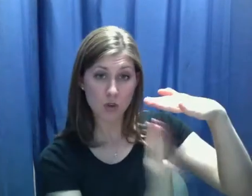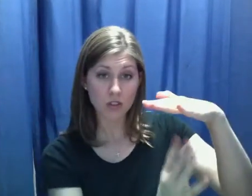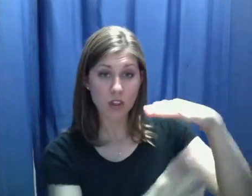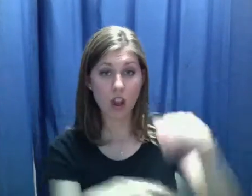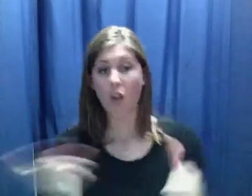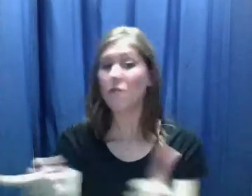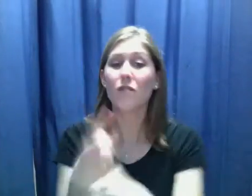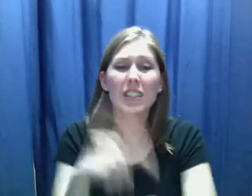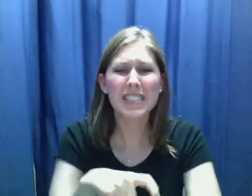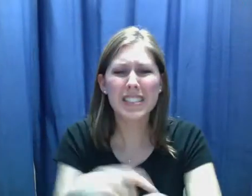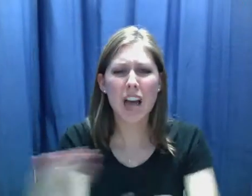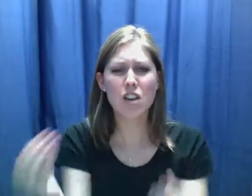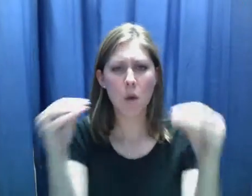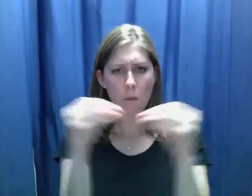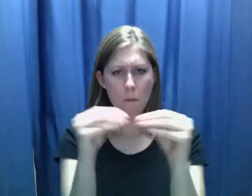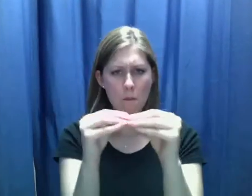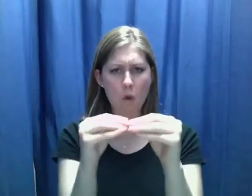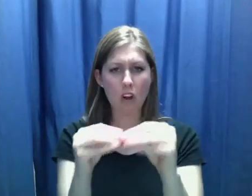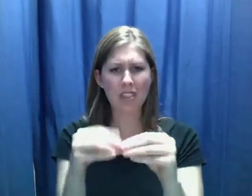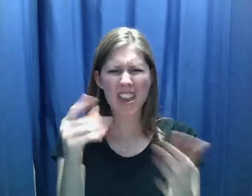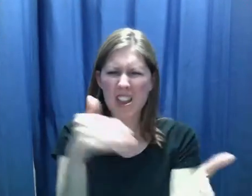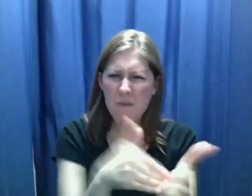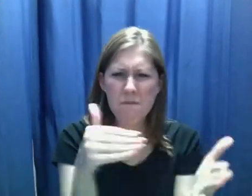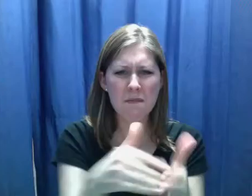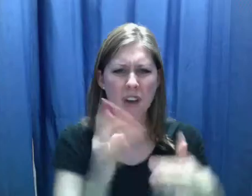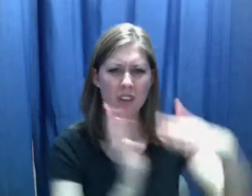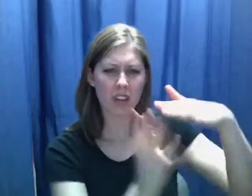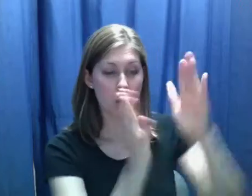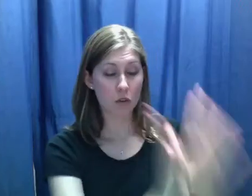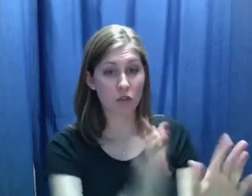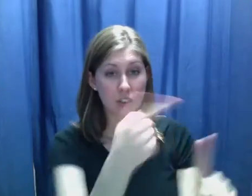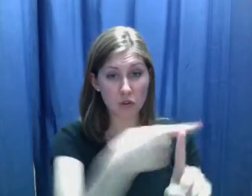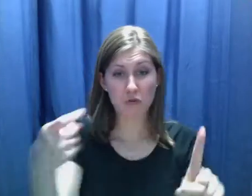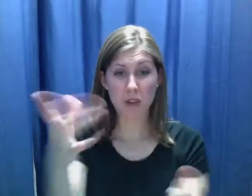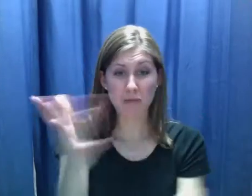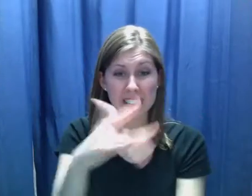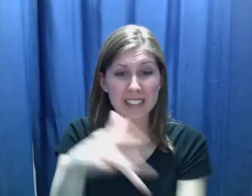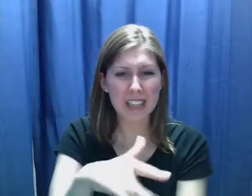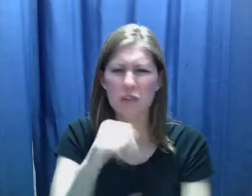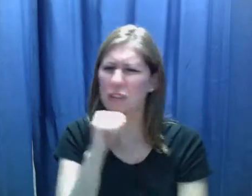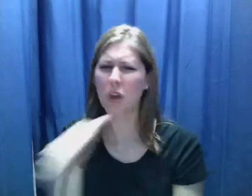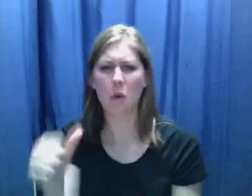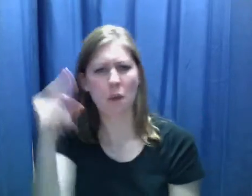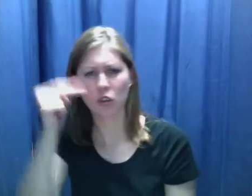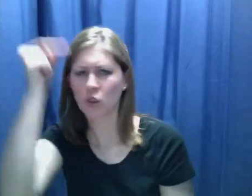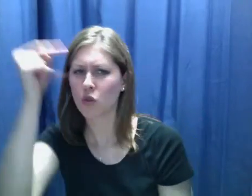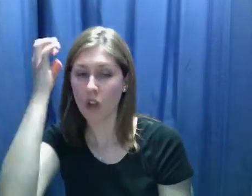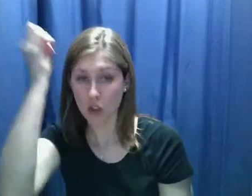million immigrants were from Central as opposed to Northern Europe, with large numbers of